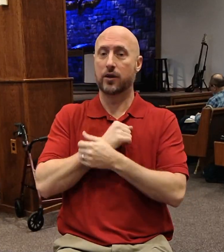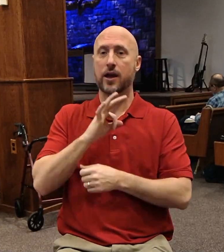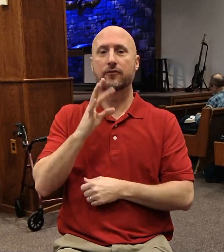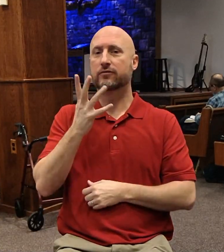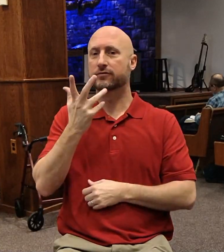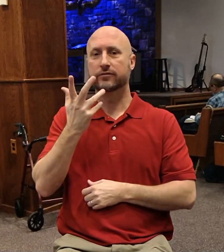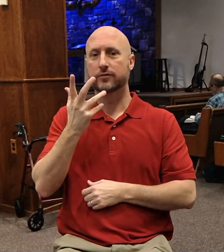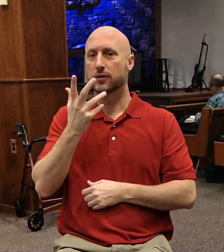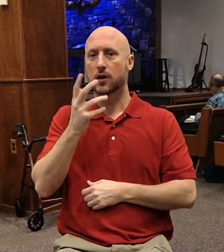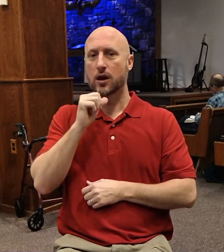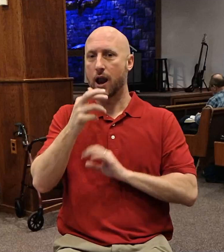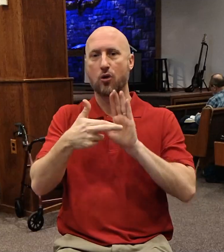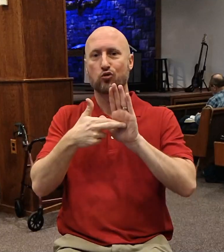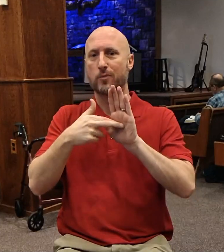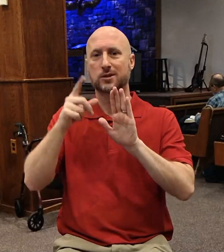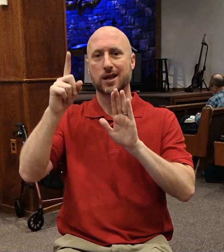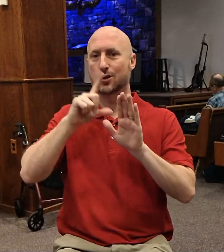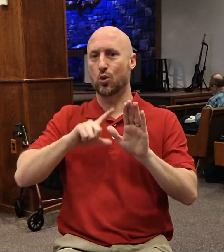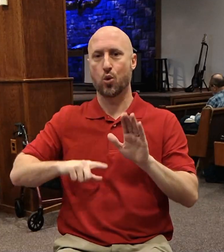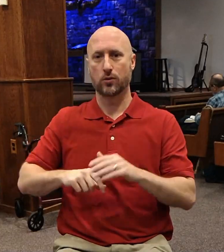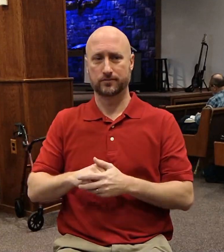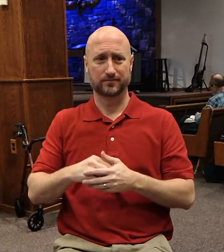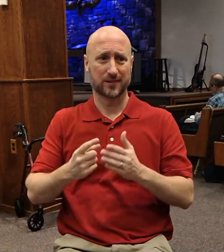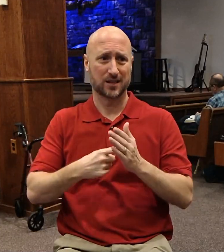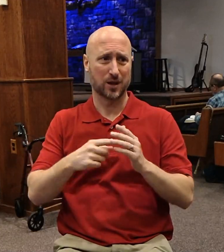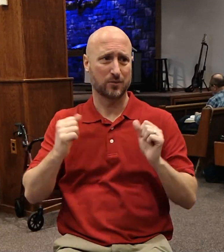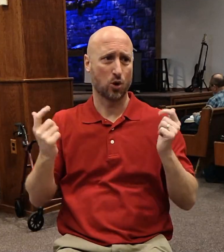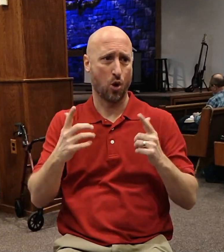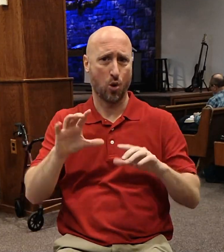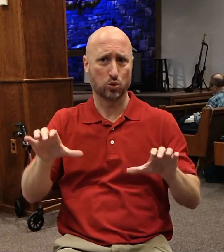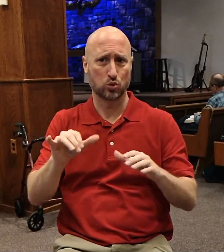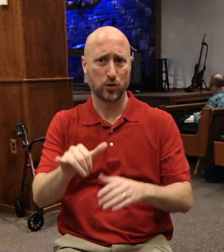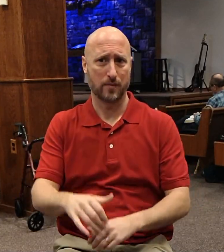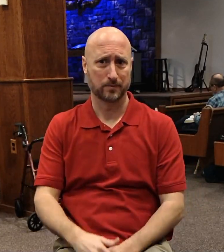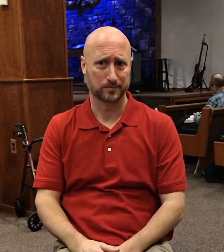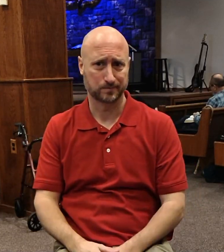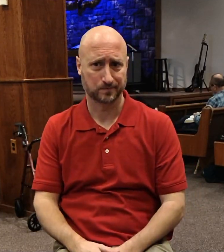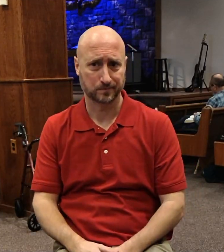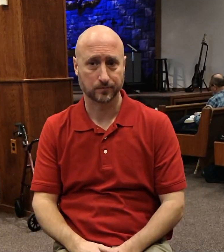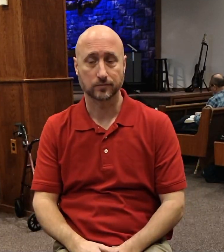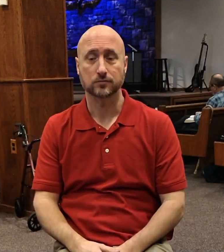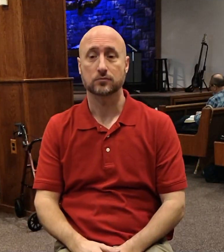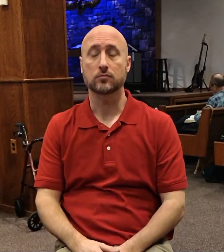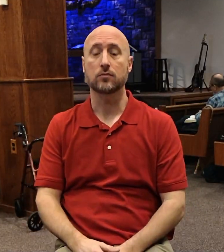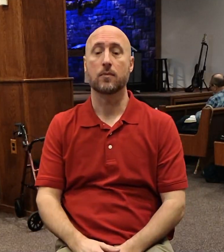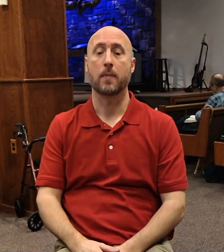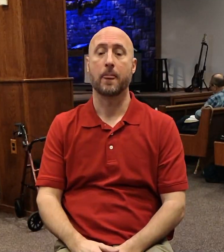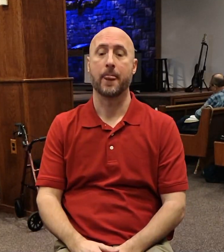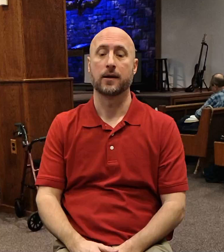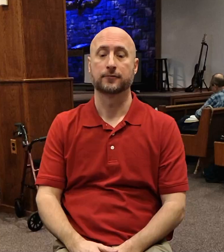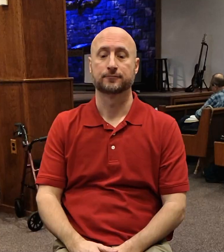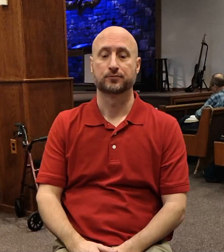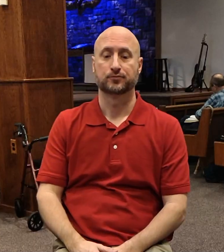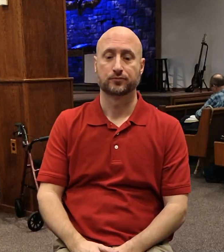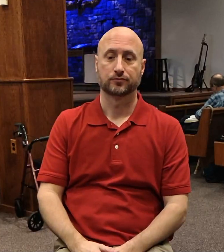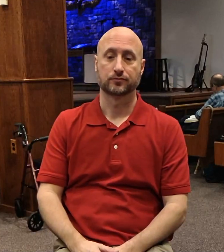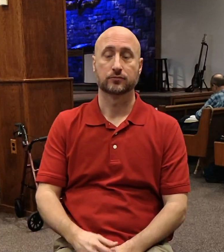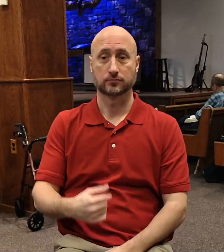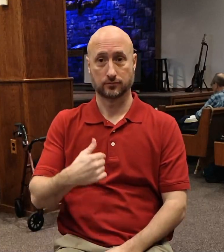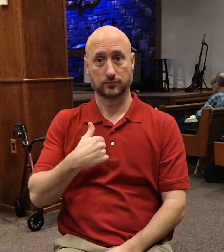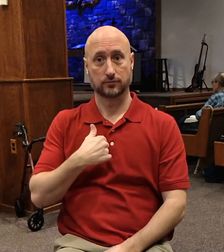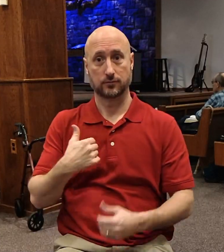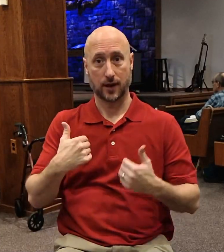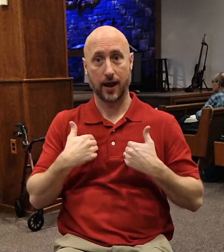the Lord and we probably all do at times. I have a, my prayer journal at home and I have the names of about